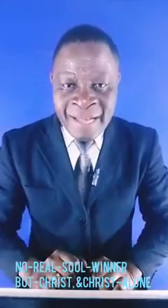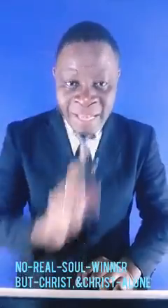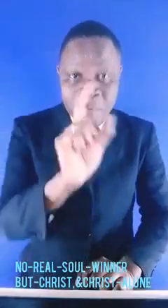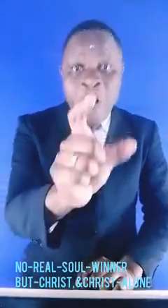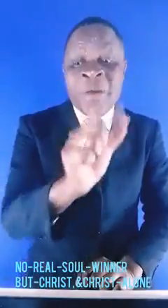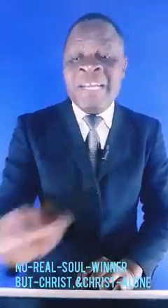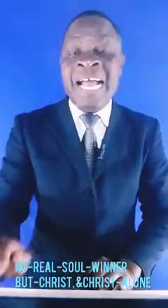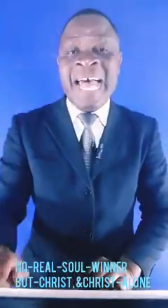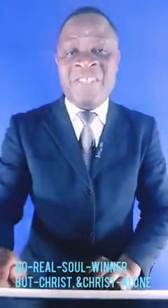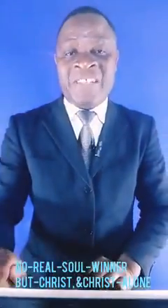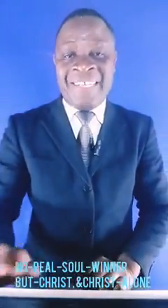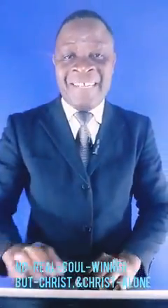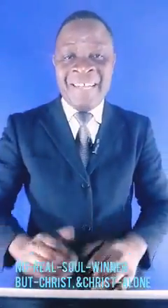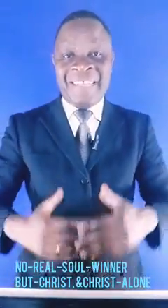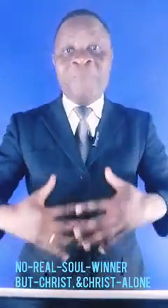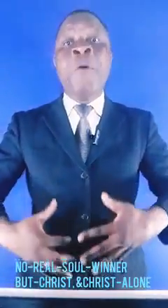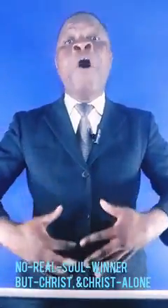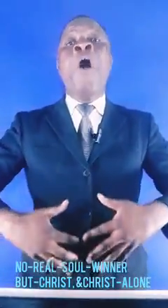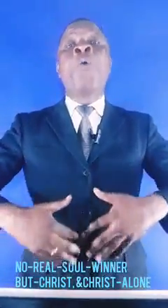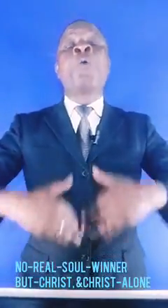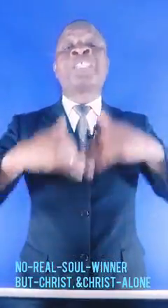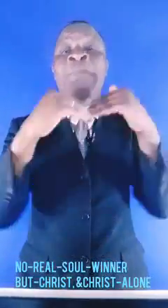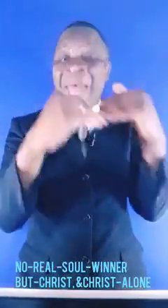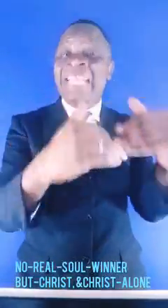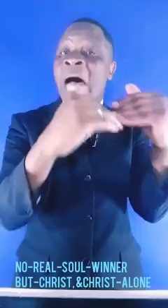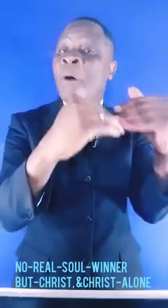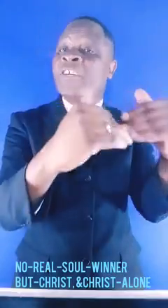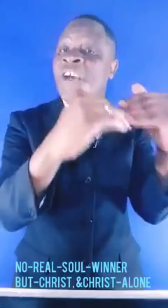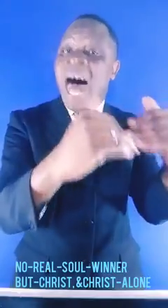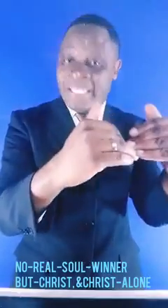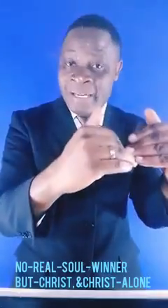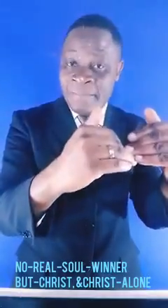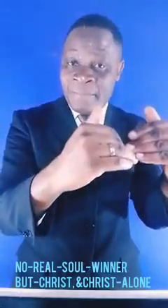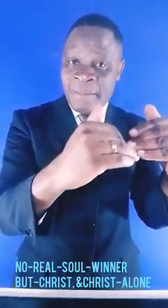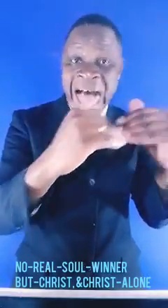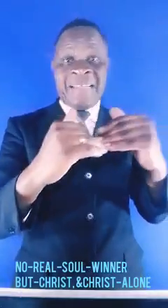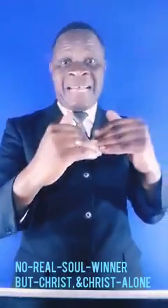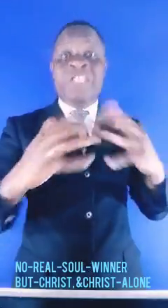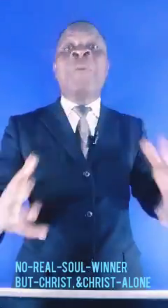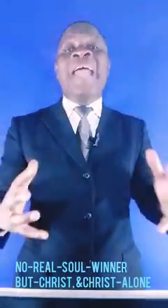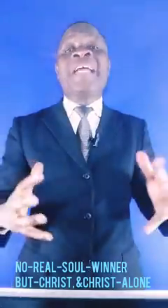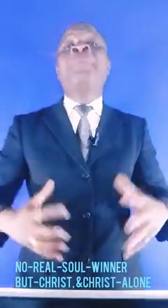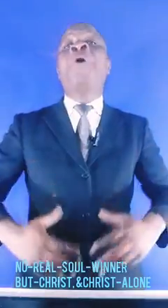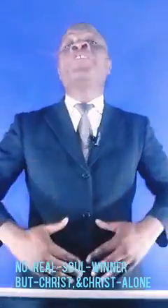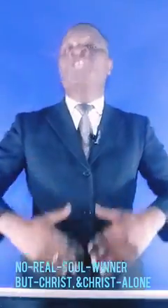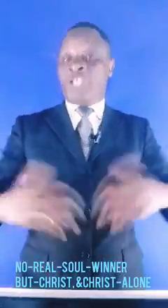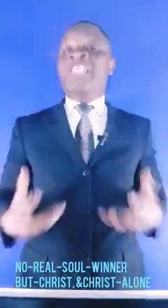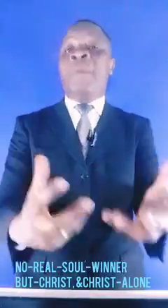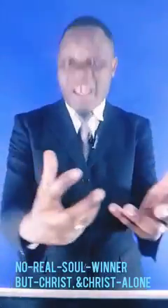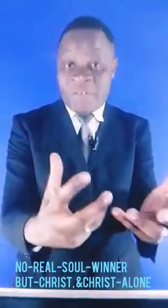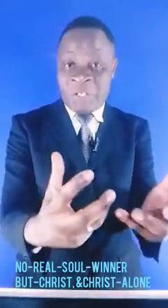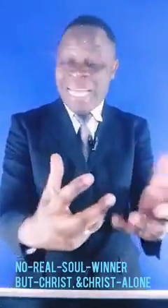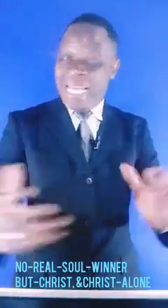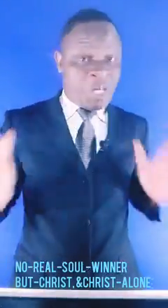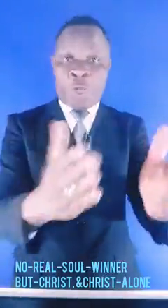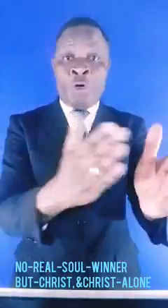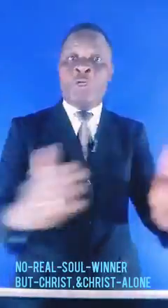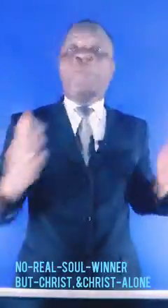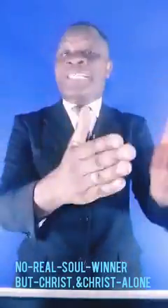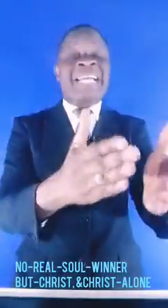The more we realize that, the more we will depend upon God, other than depending upon just our efforts. It's good to put in